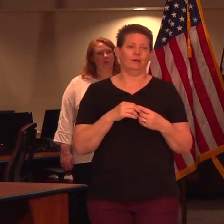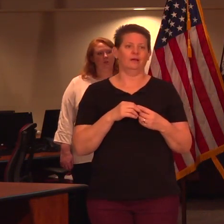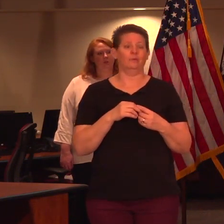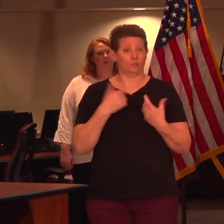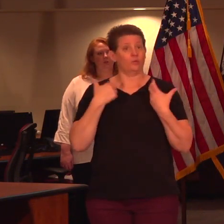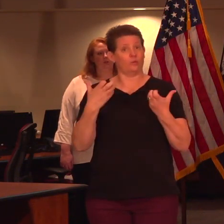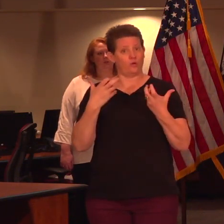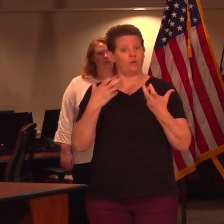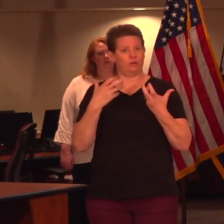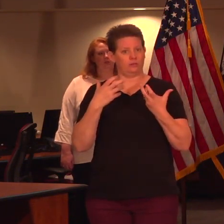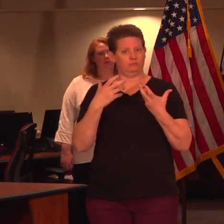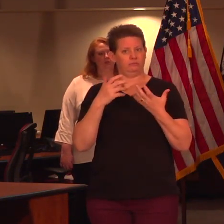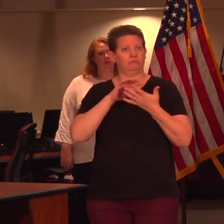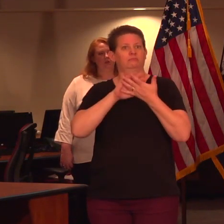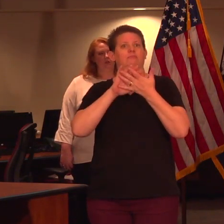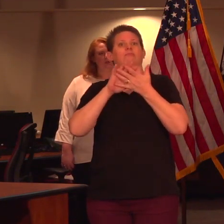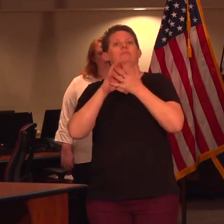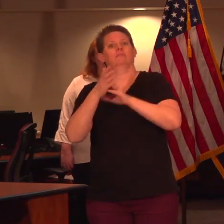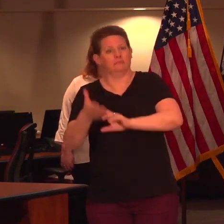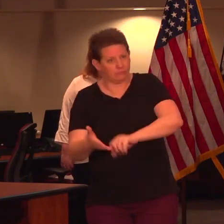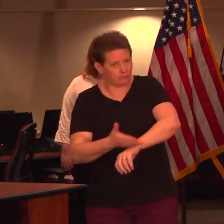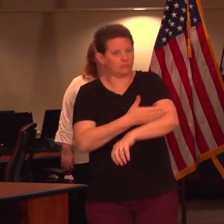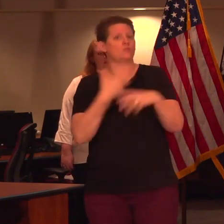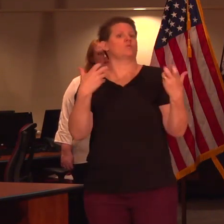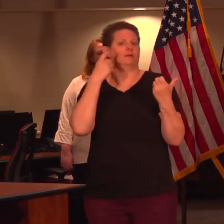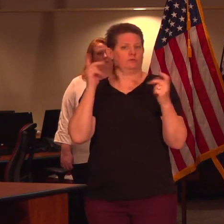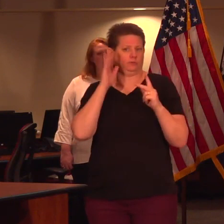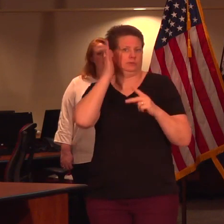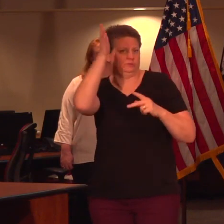of it. We're doing as little damage as we can to people's futures.